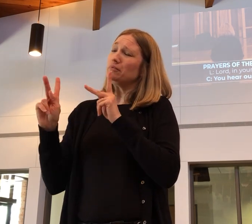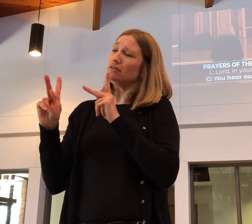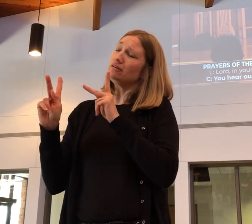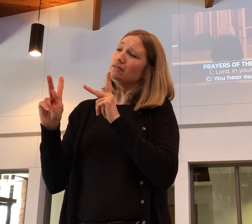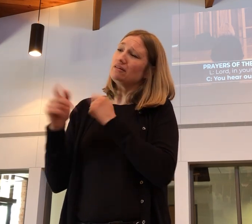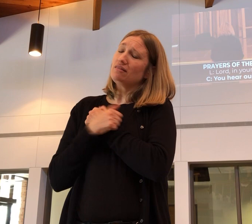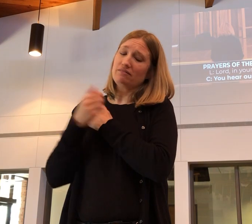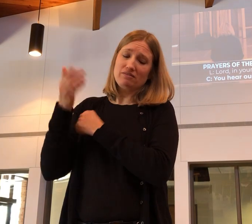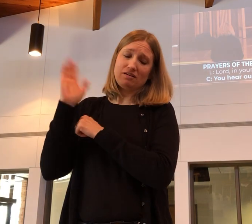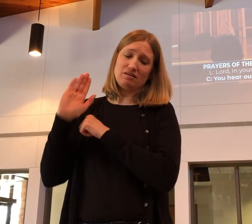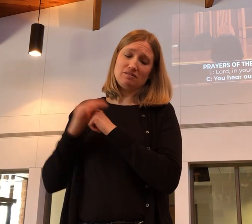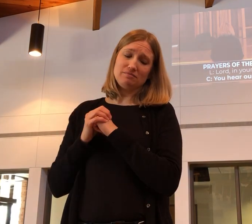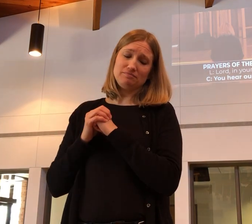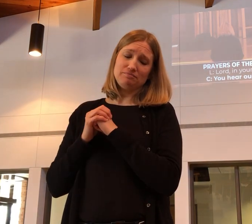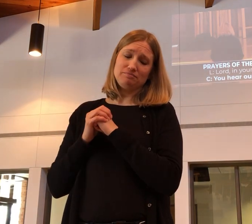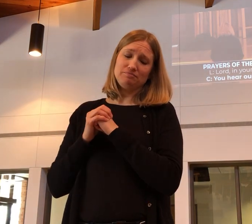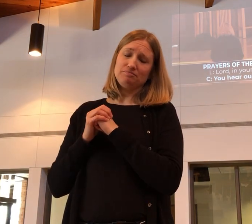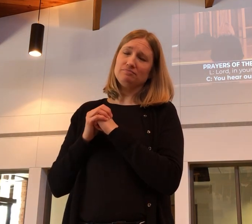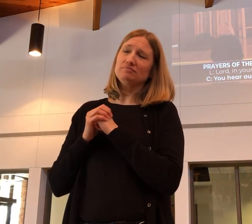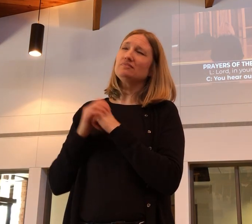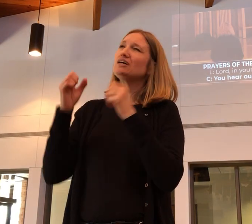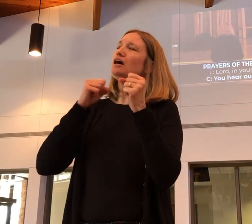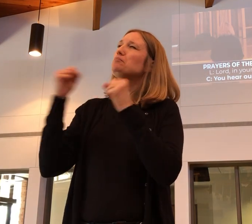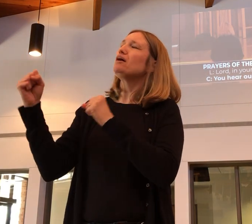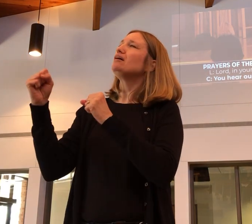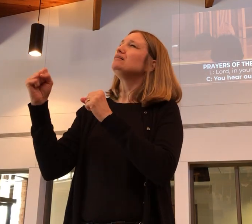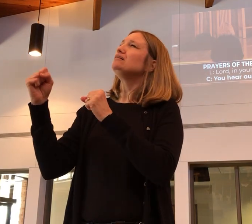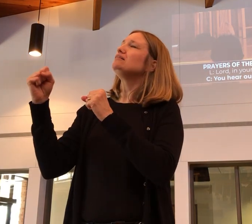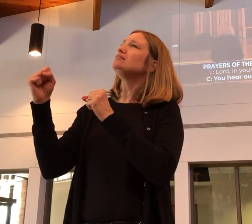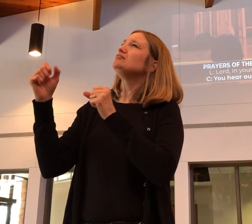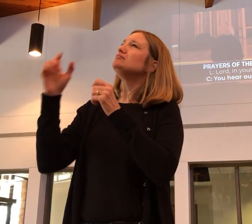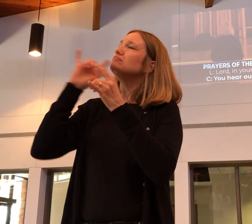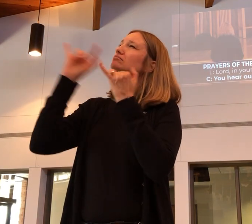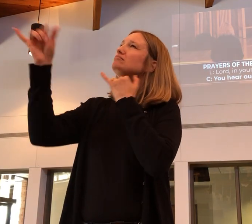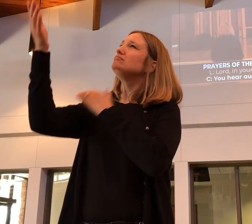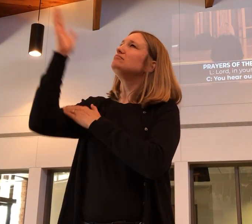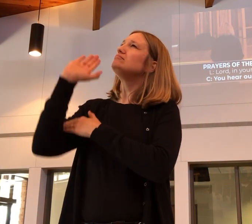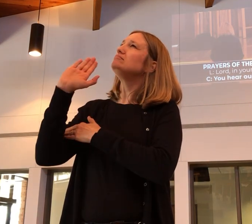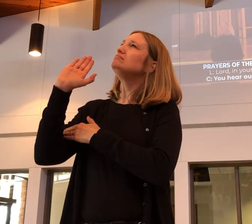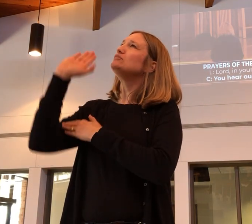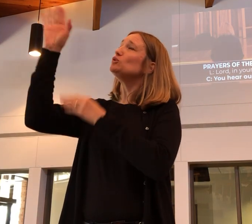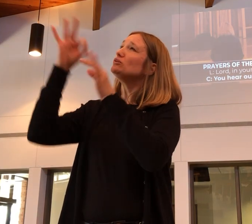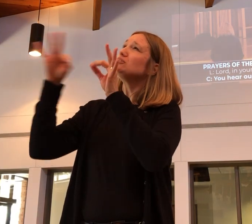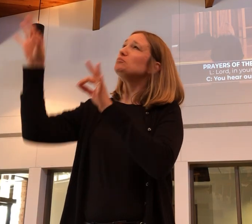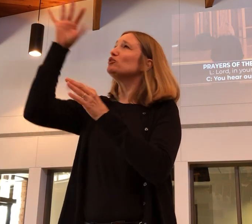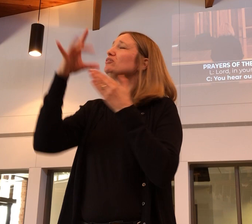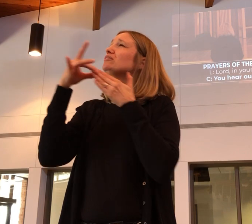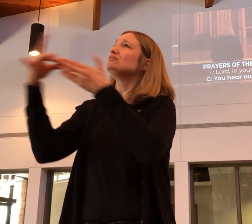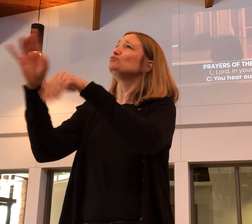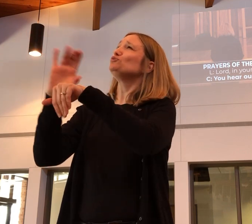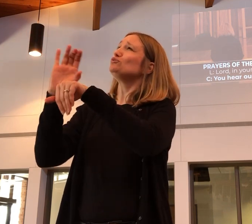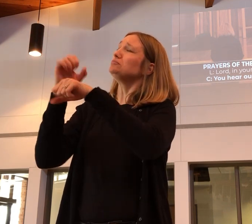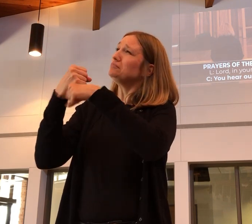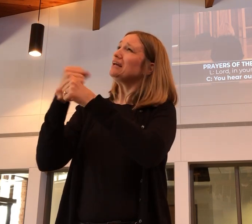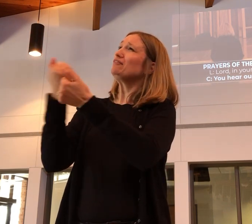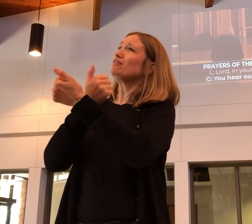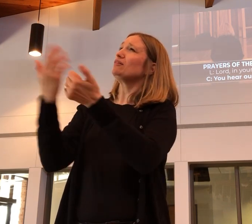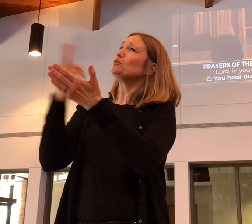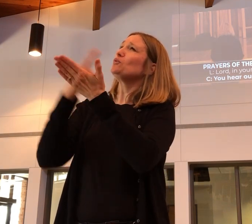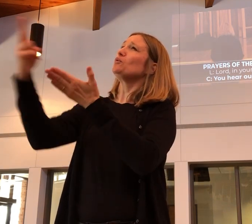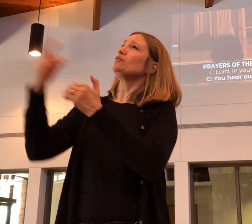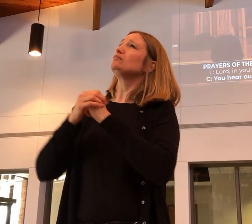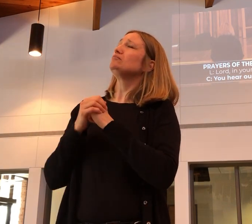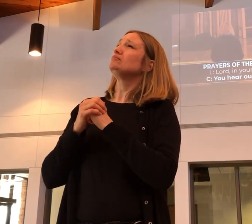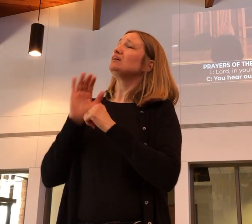Almighty and eternal God, your Spirit guides the church and makes it holy. Strengthen and uphold